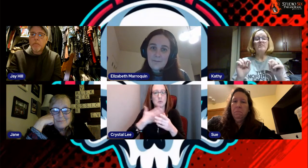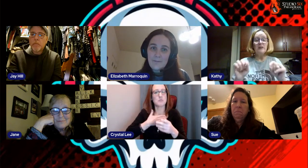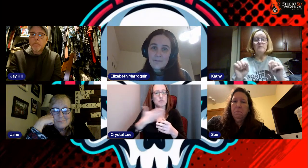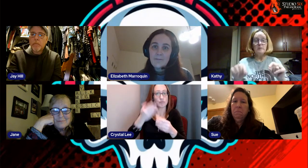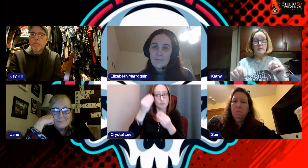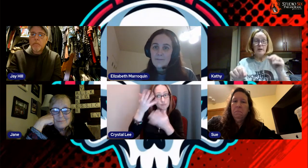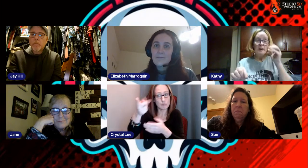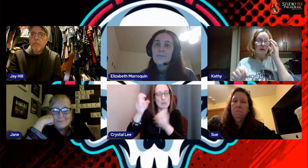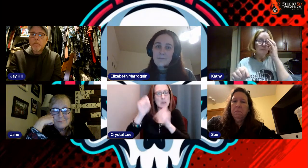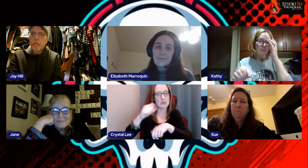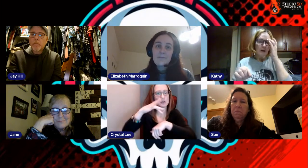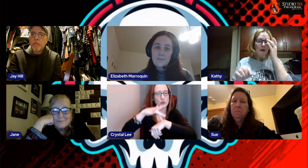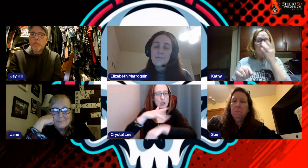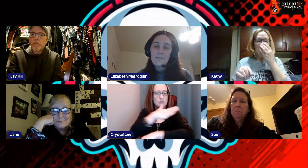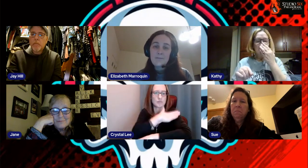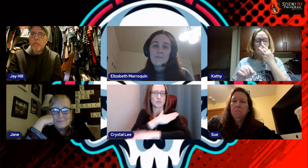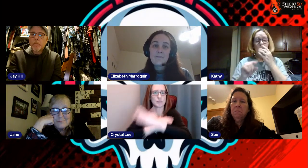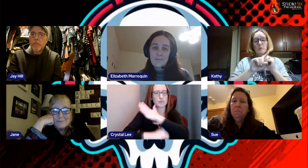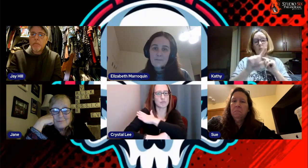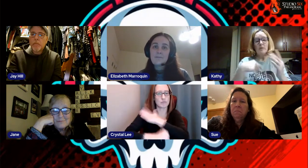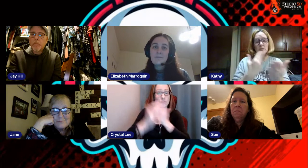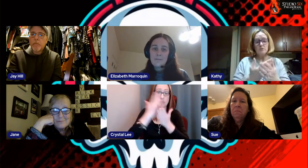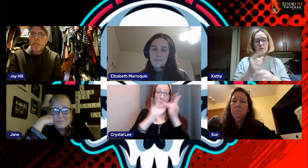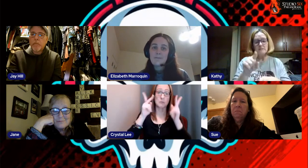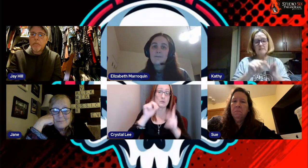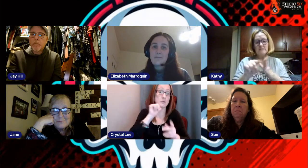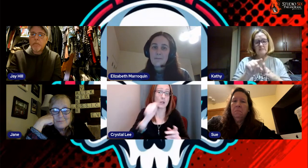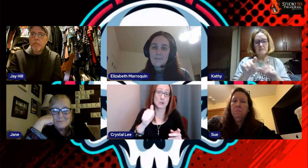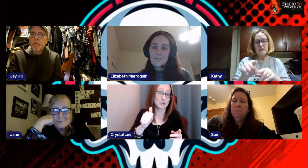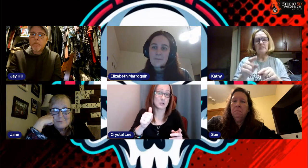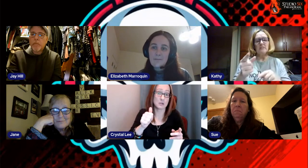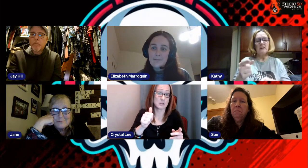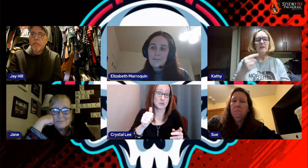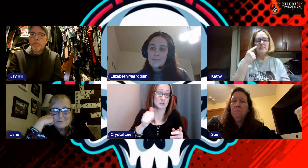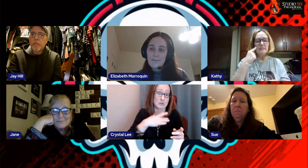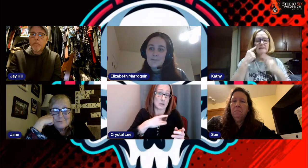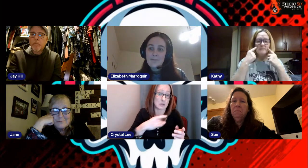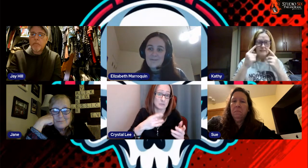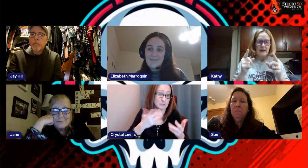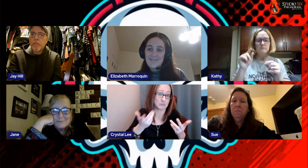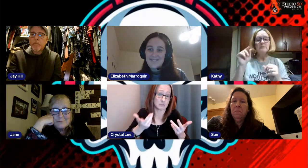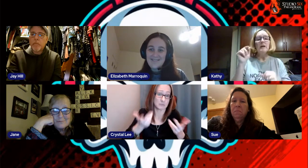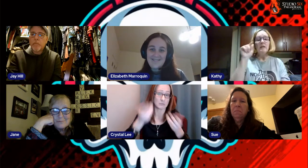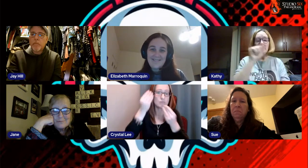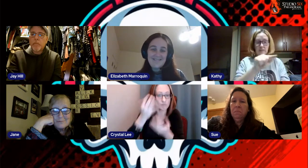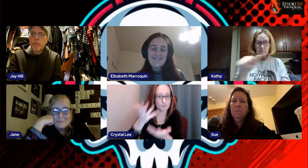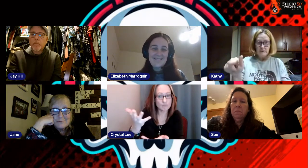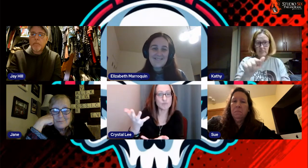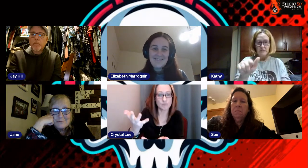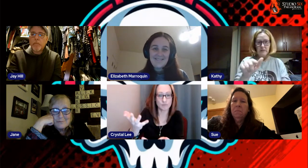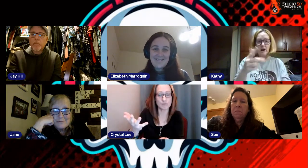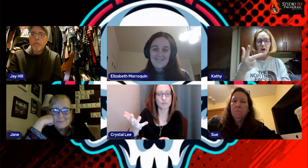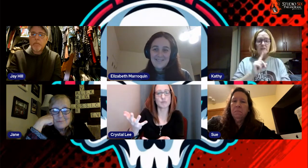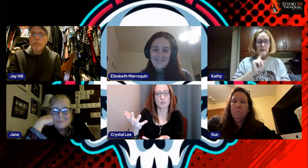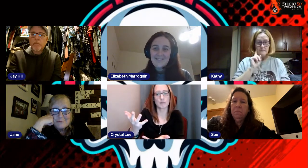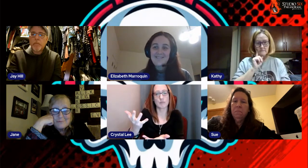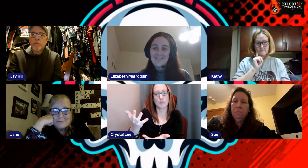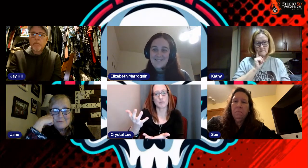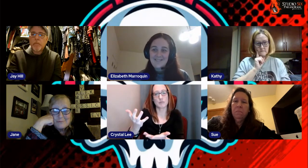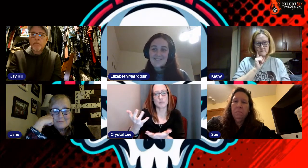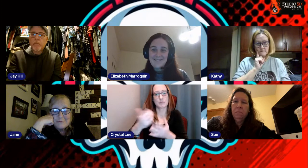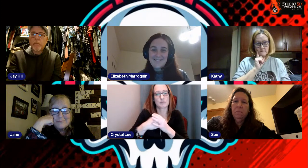were deaf people here. So when they join to the investigation, they need to know that these three are